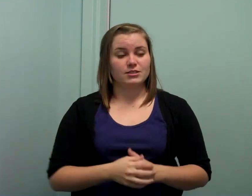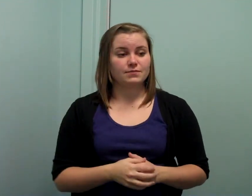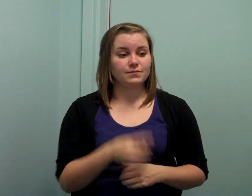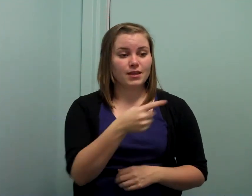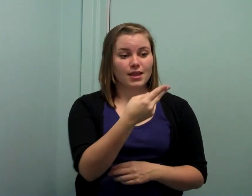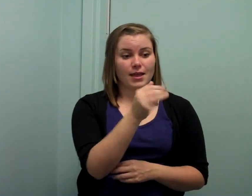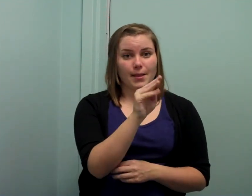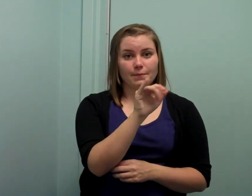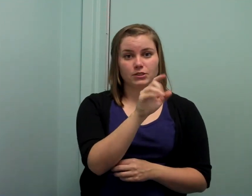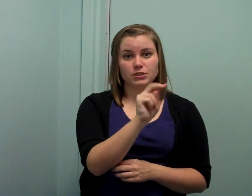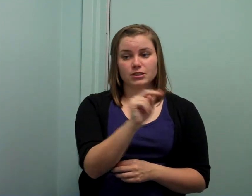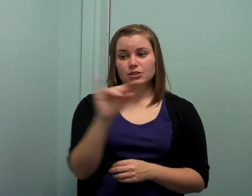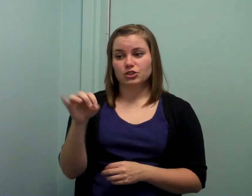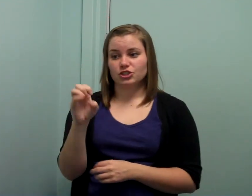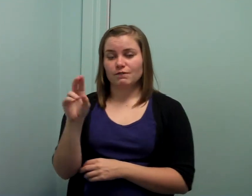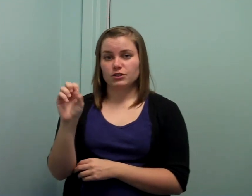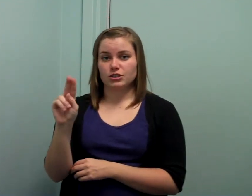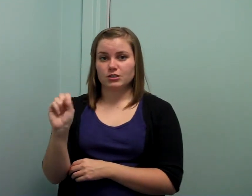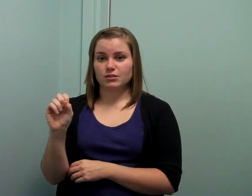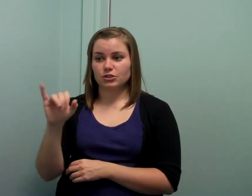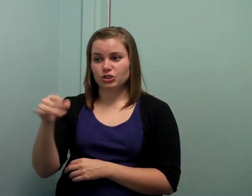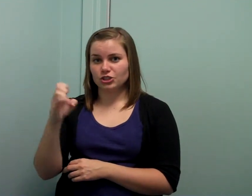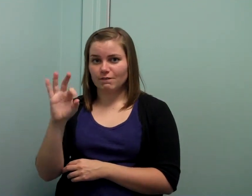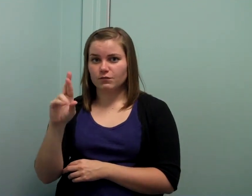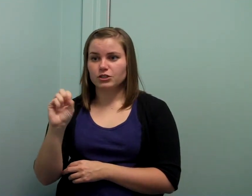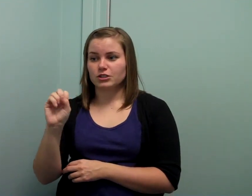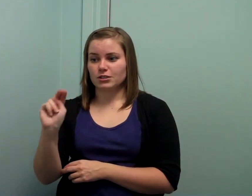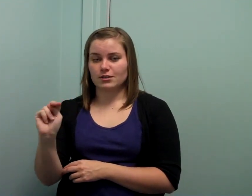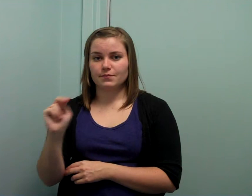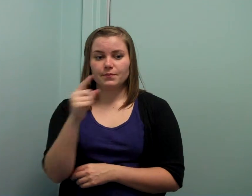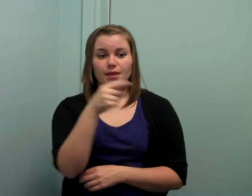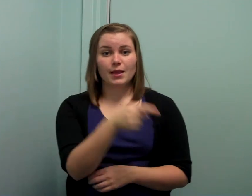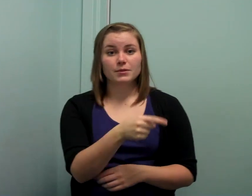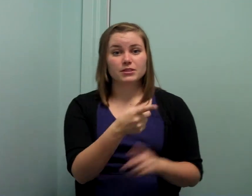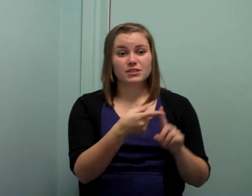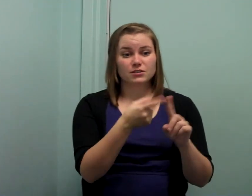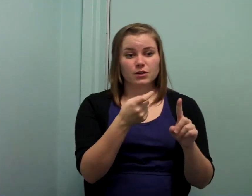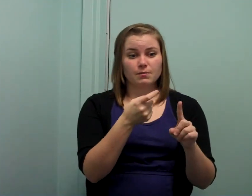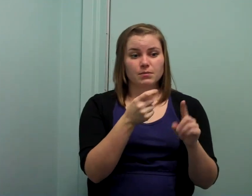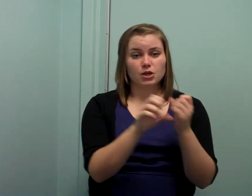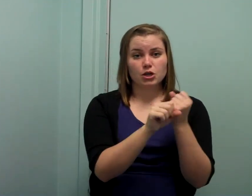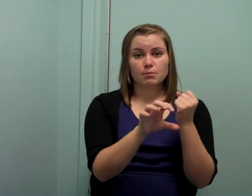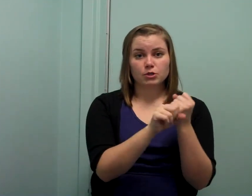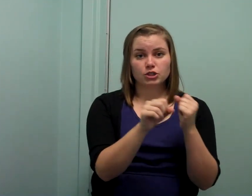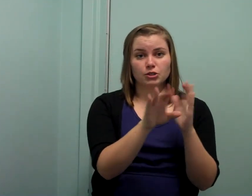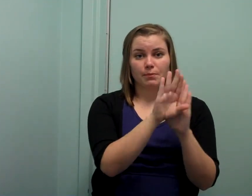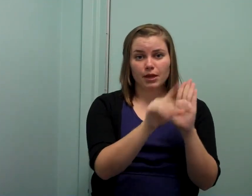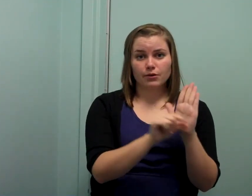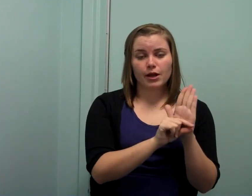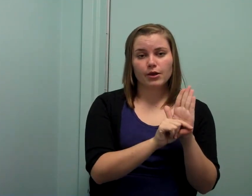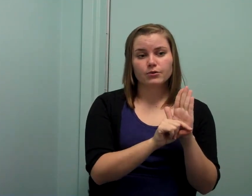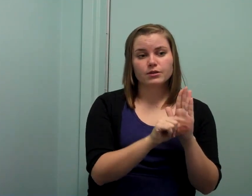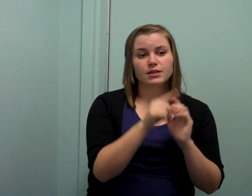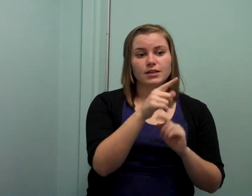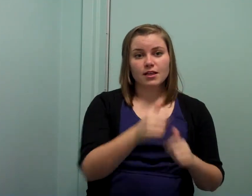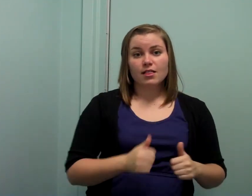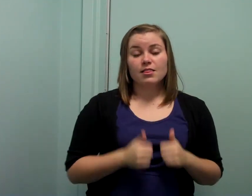Hamilton and Jefferson. Hamilton, coming from a commercial background, going to the state of New York